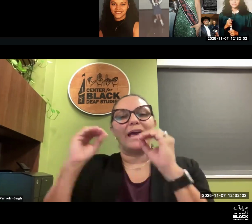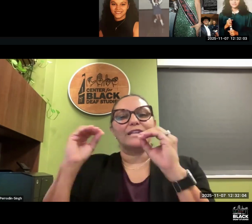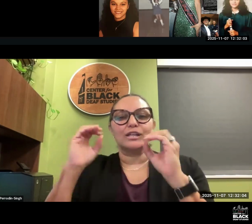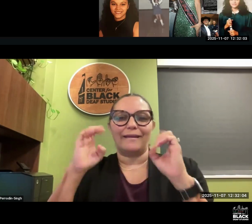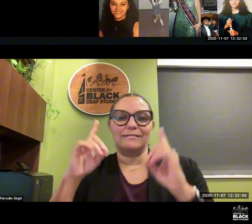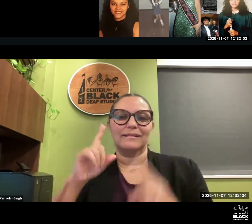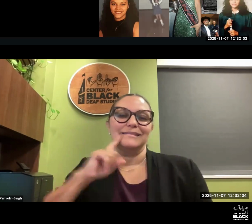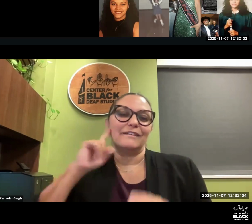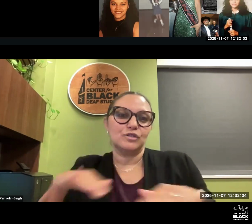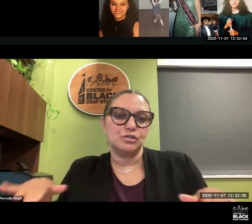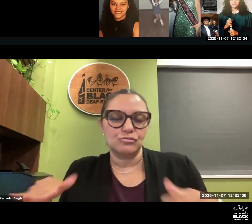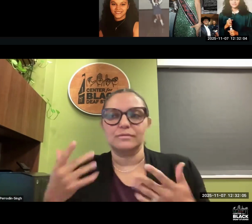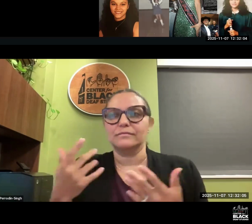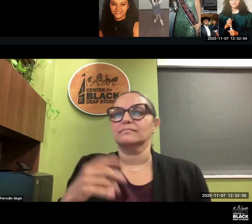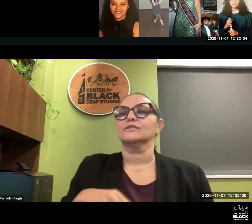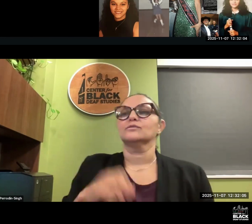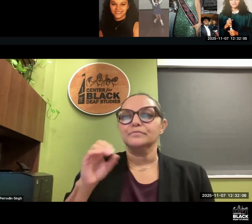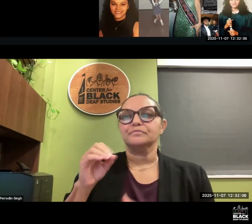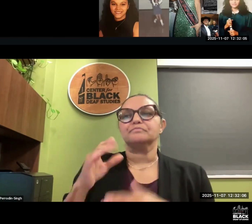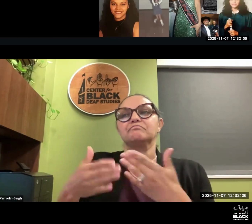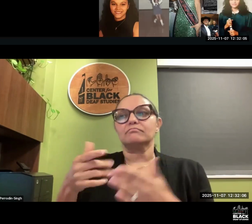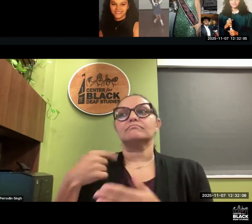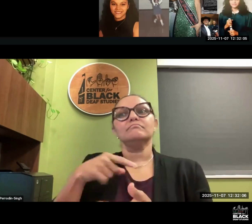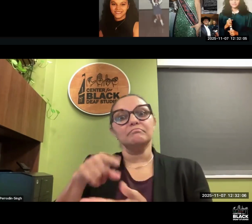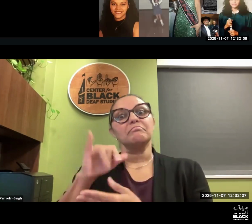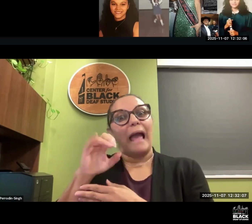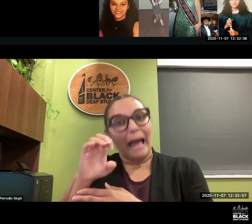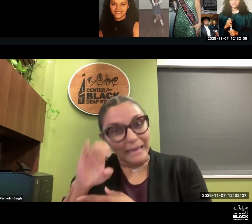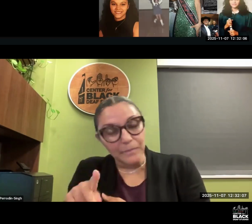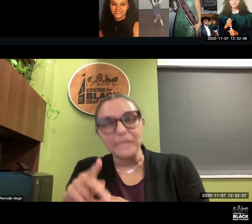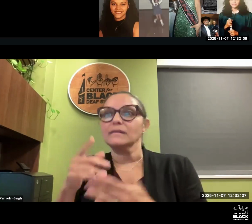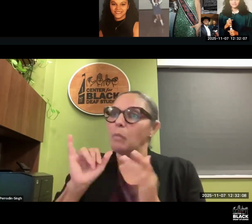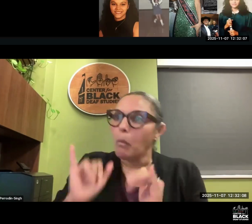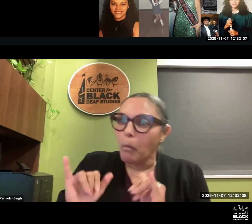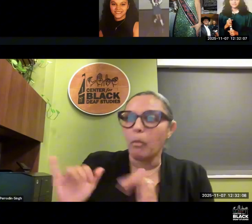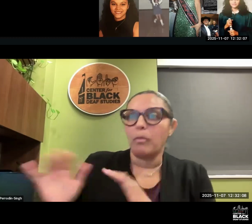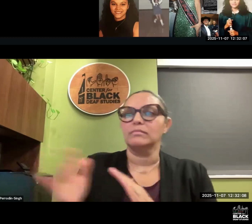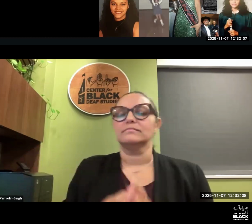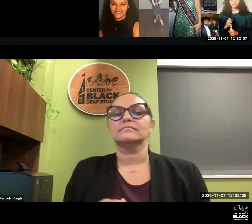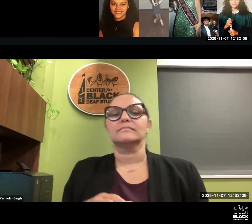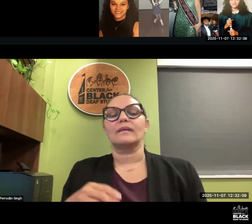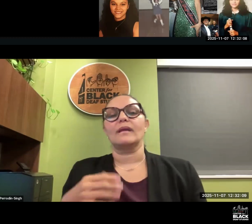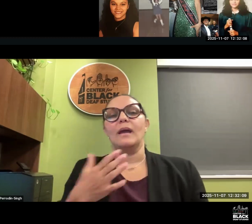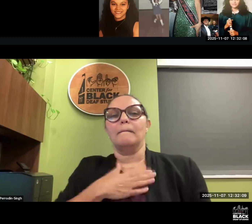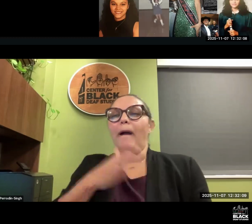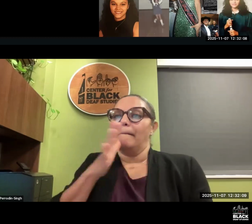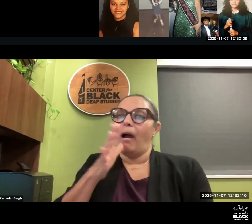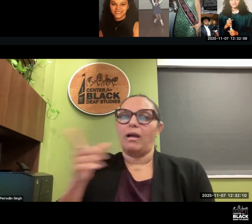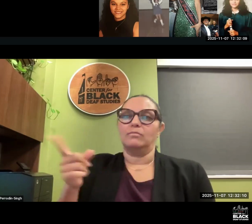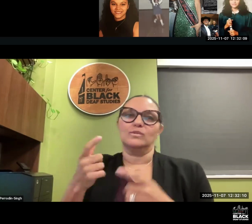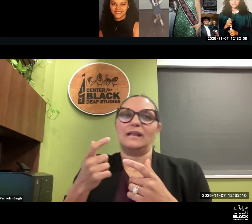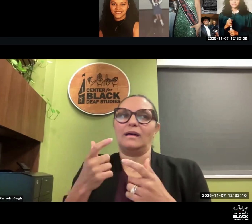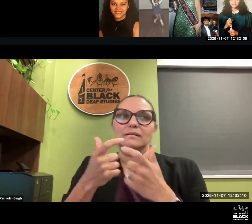And learning, what it meant to educate deaf children.